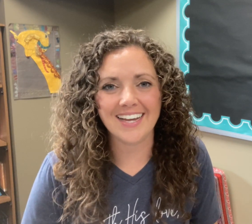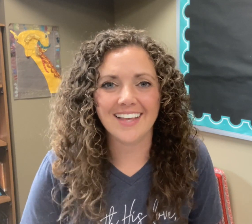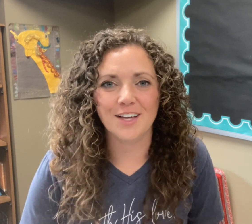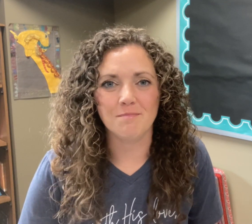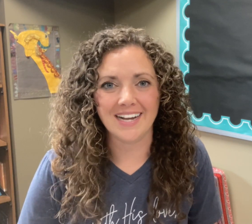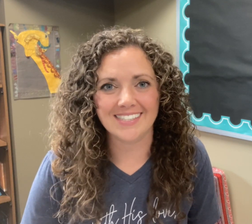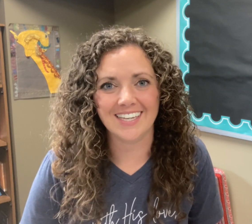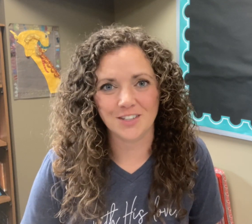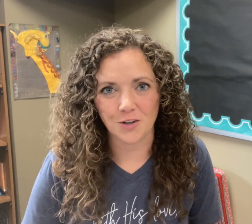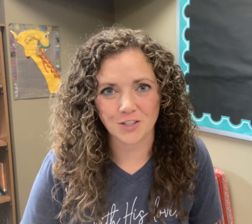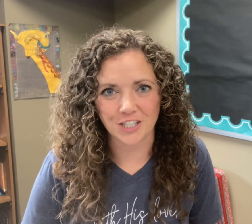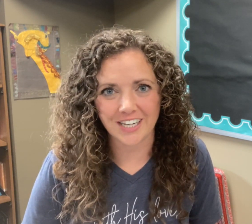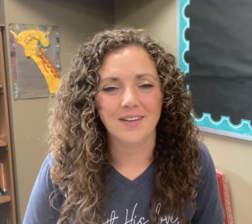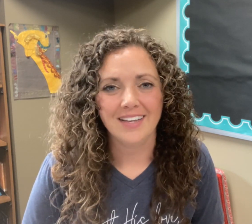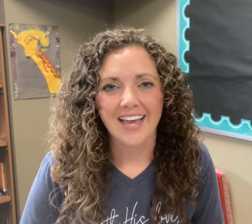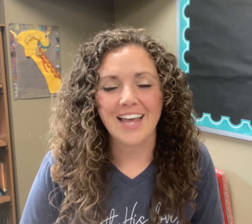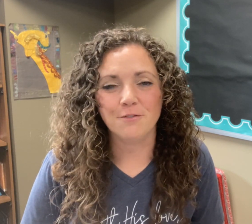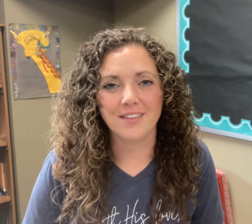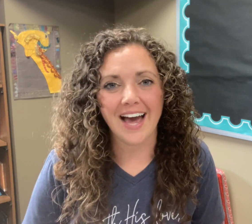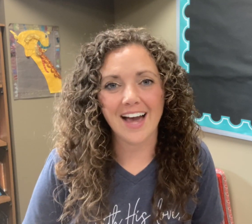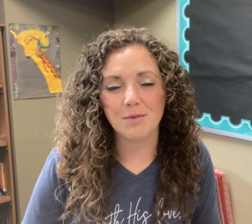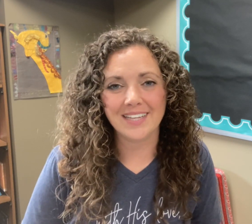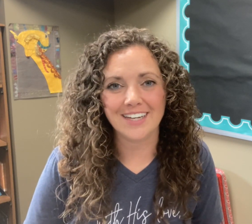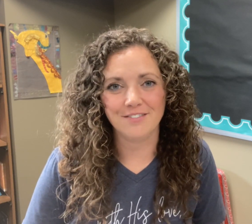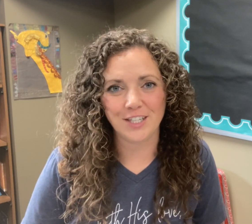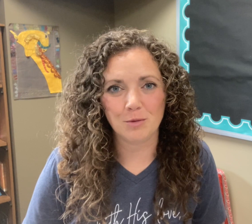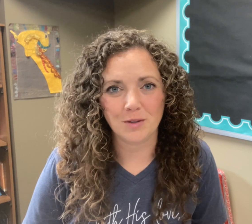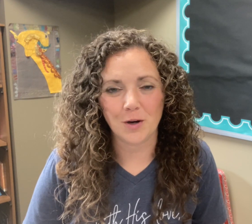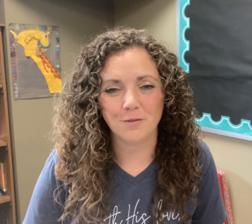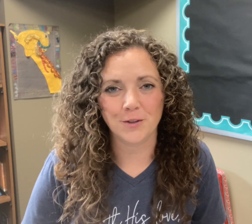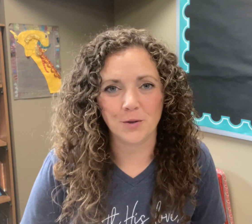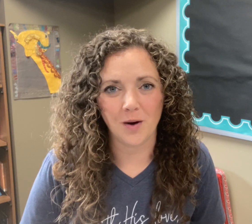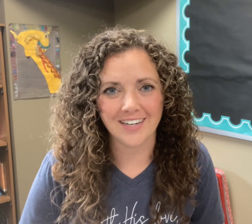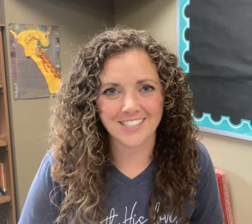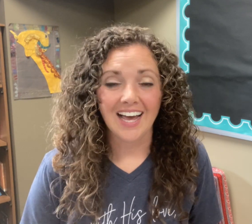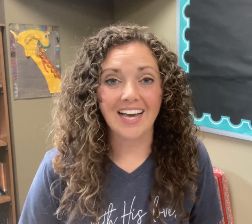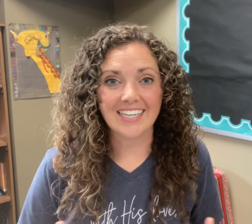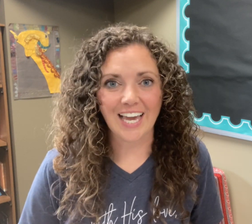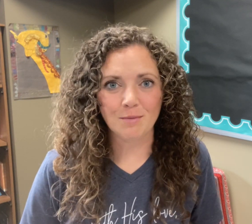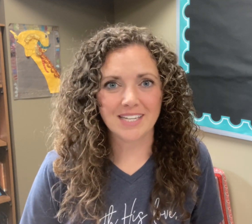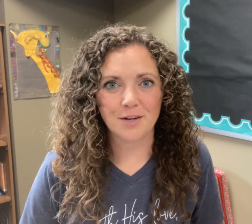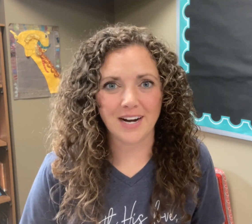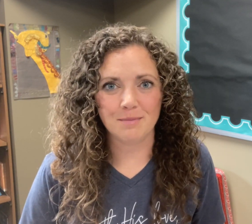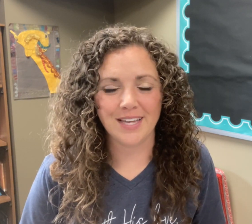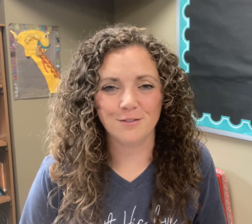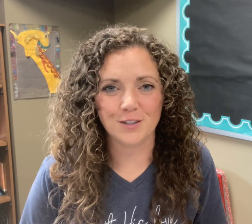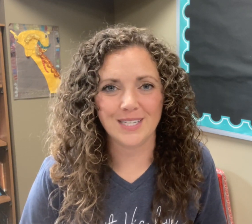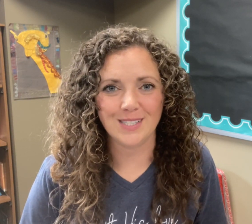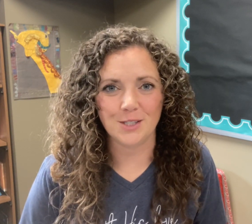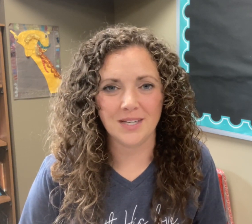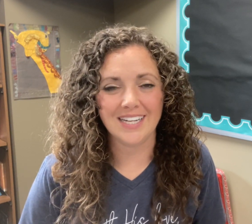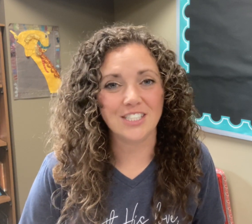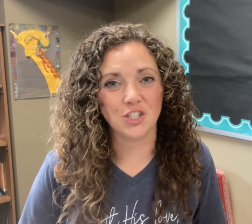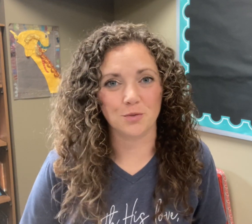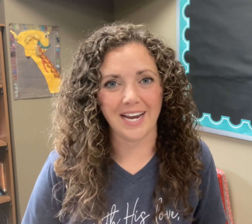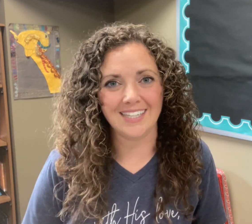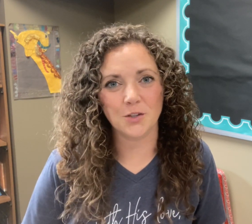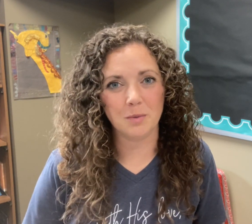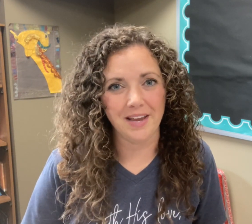the Mexican culture. And for that, I will link a video below for you to watch. A game that I recommend for this unit is charades or